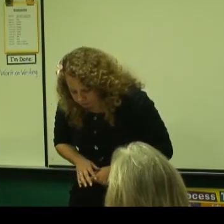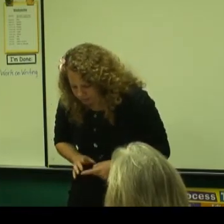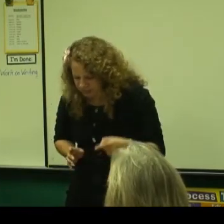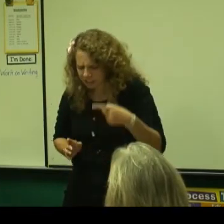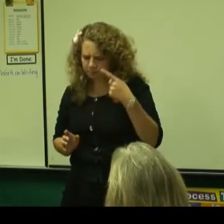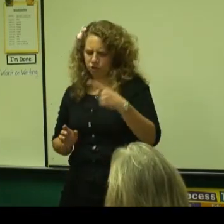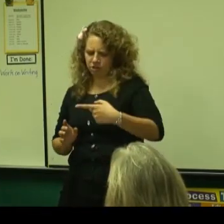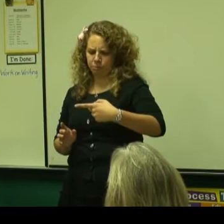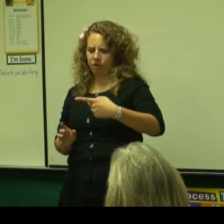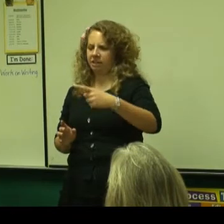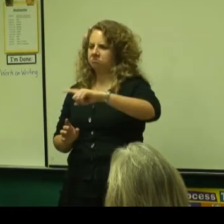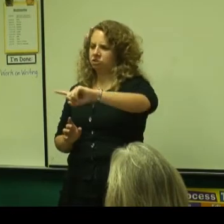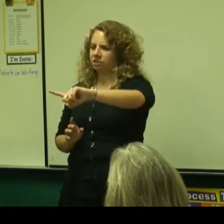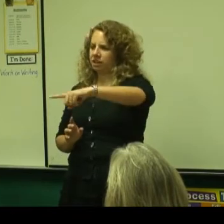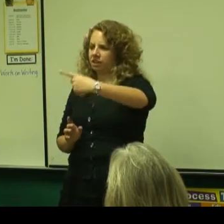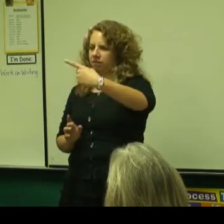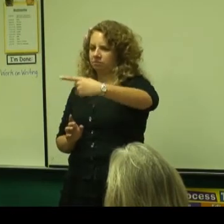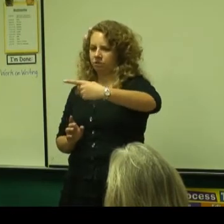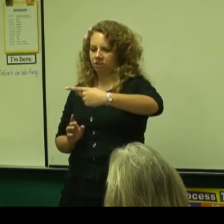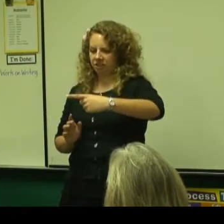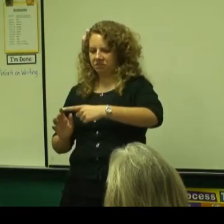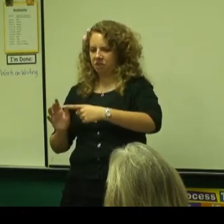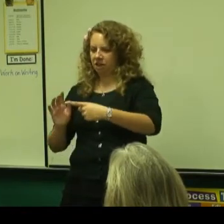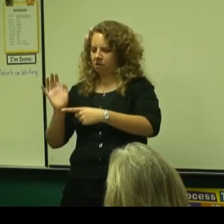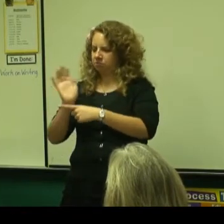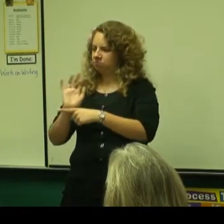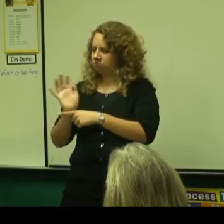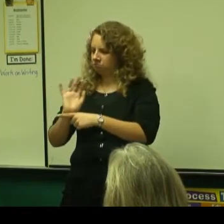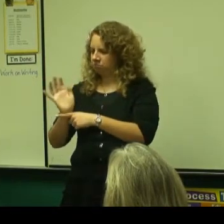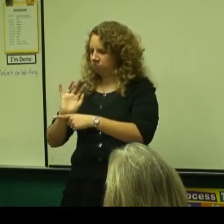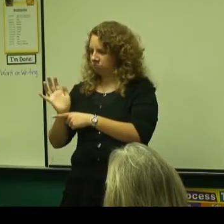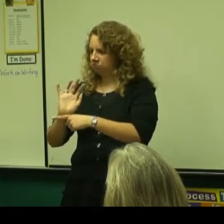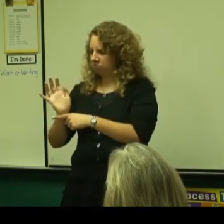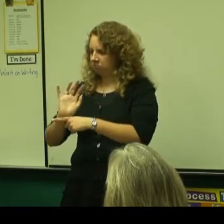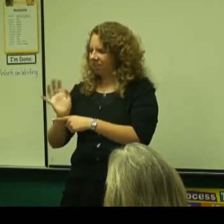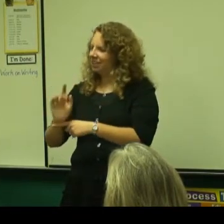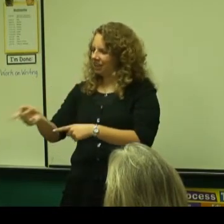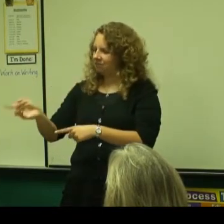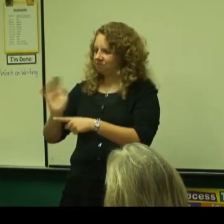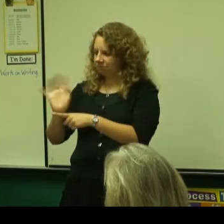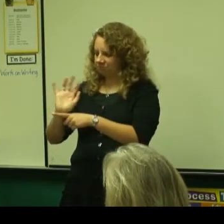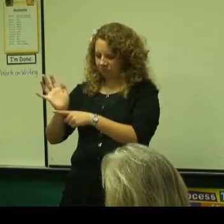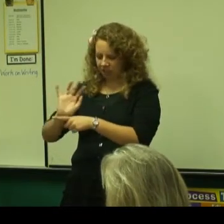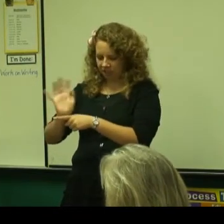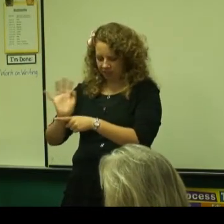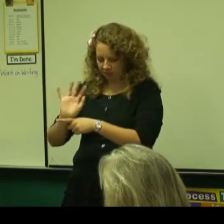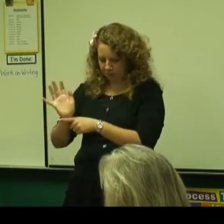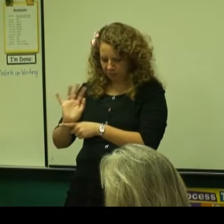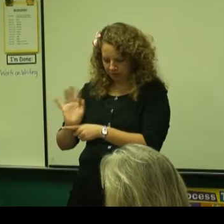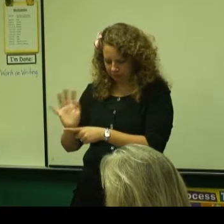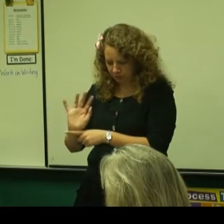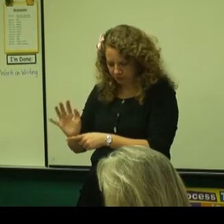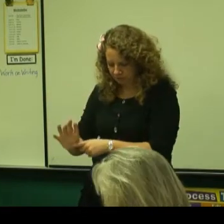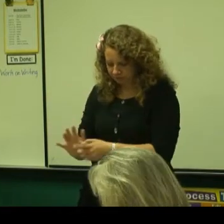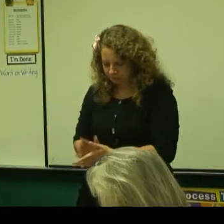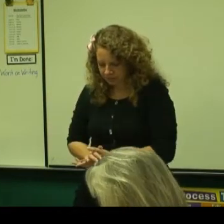I think it's more just pointing, just like a index finger Just out. like the old movie screens. Yeah. And I'll get flipping back and forth.